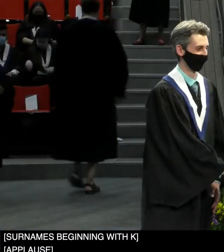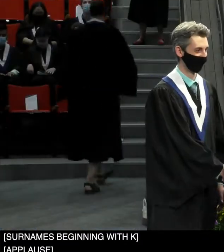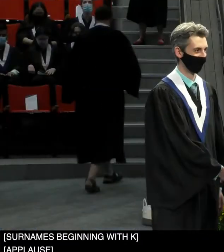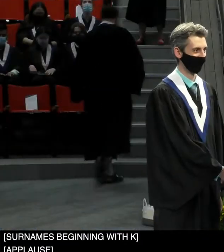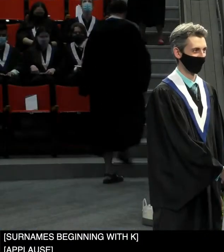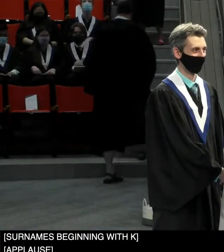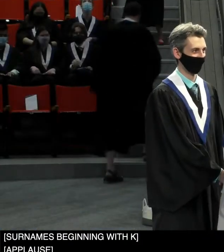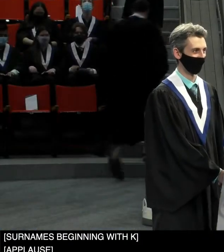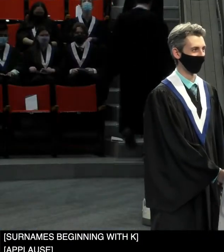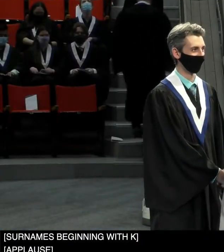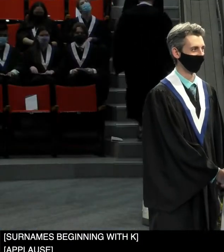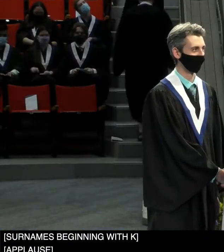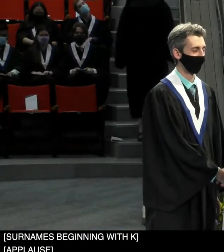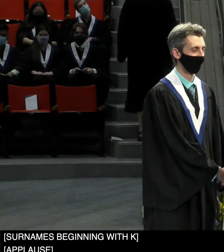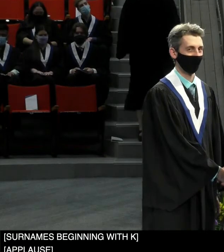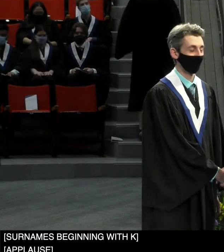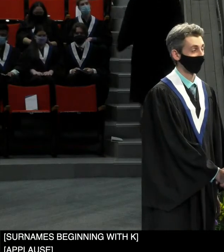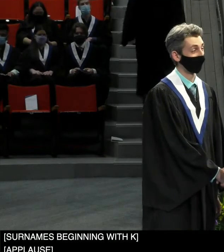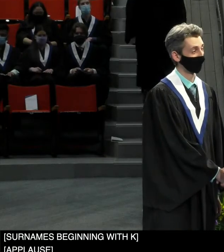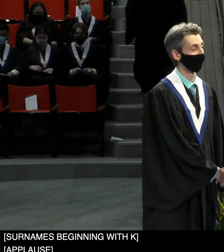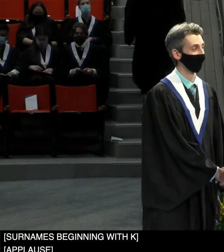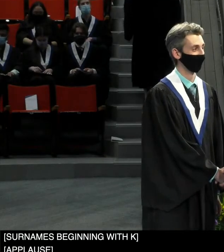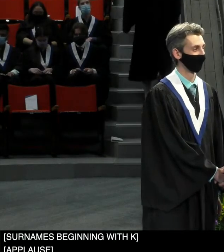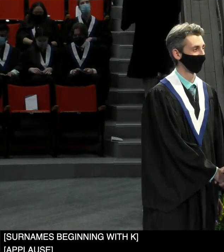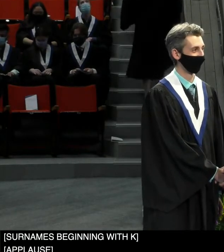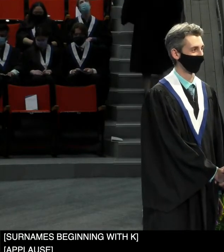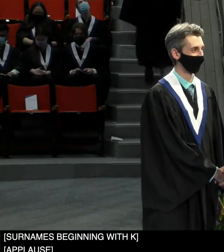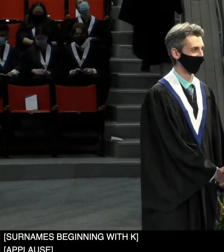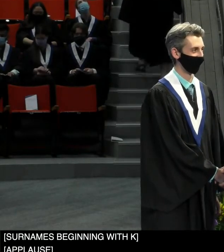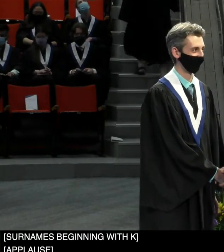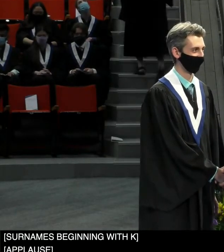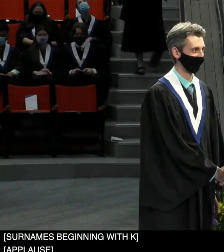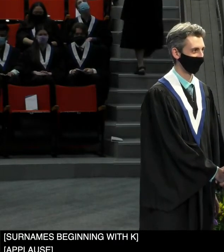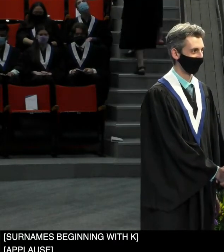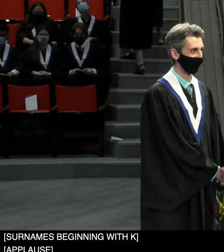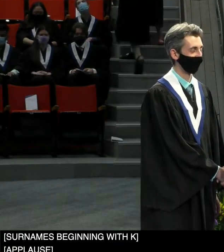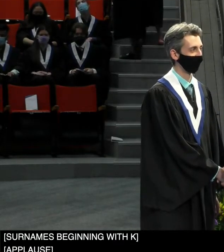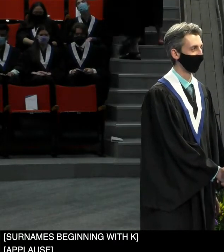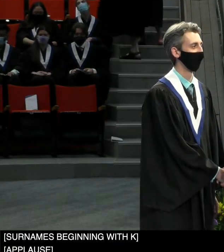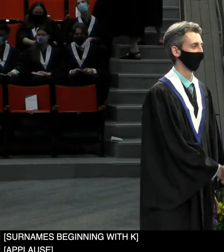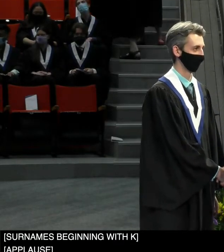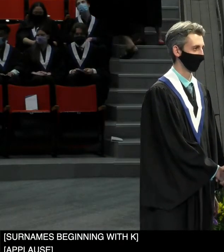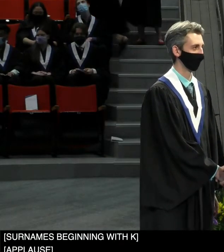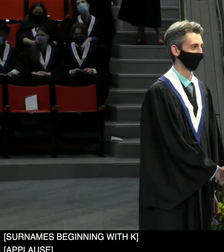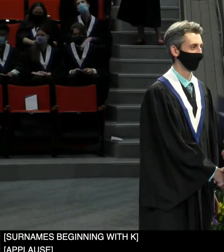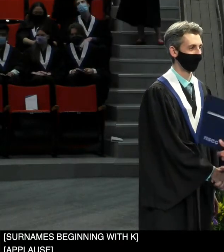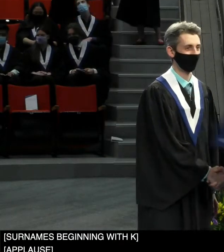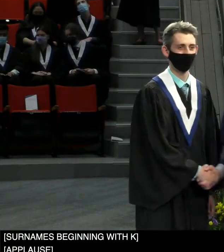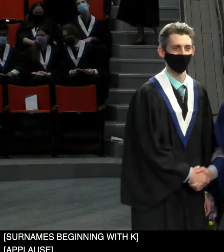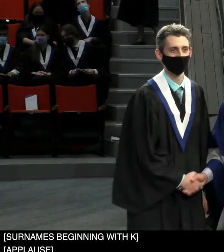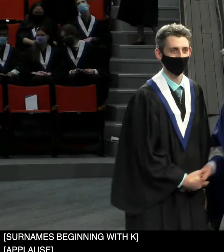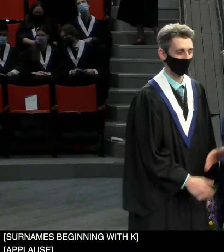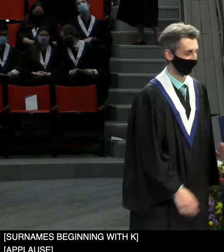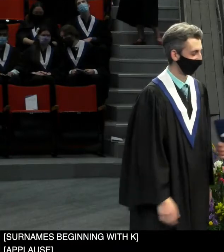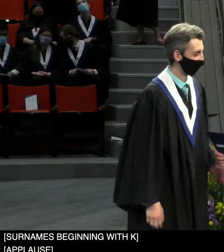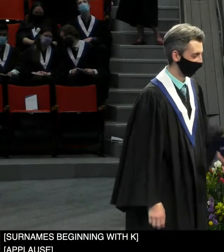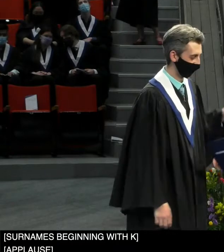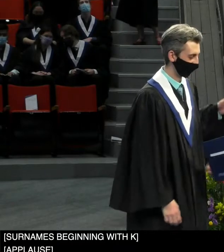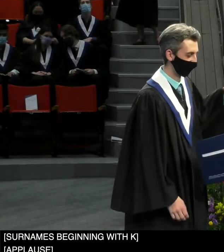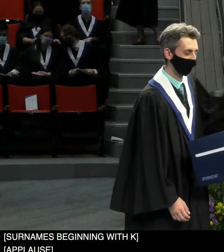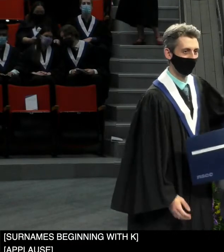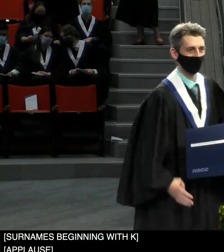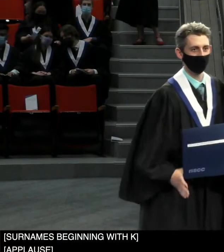Invited guests. It's a tradition at Nova Scotia Community College that when a member of the staff has a family member graduating, we offer them